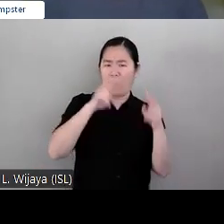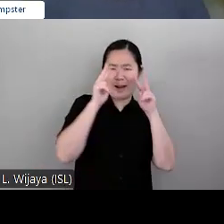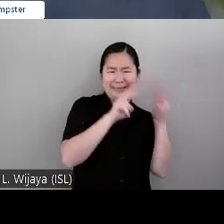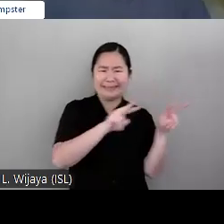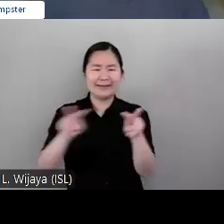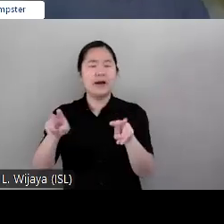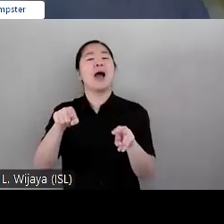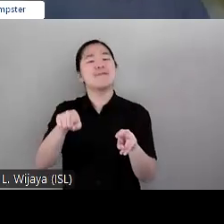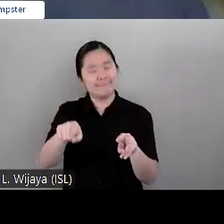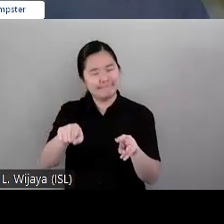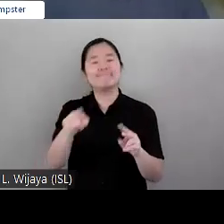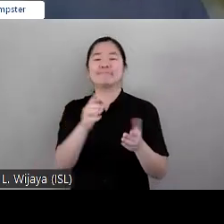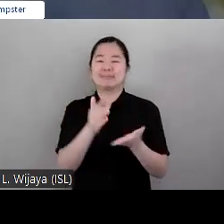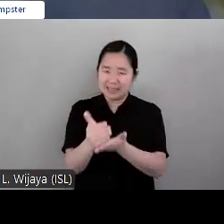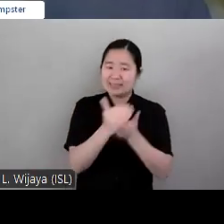with and for.